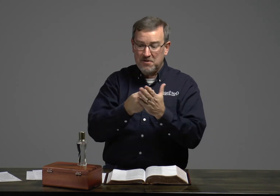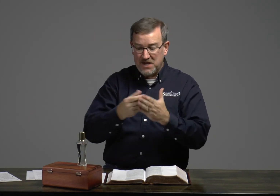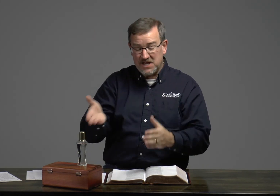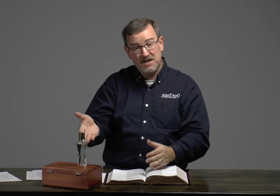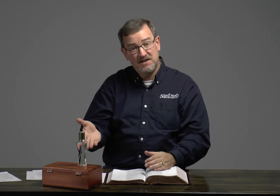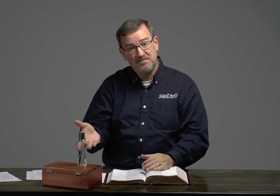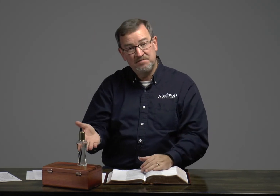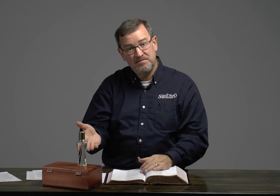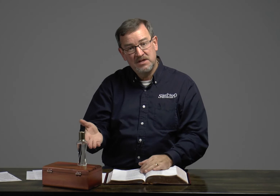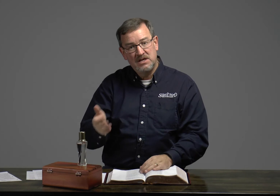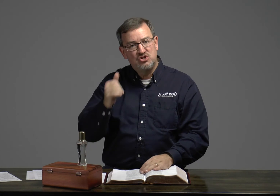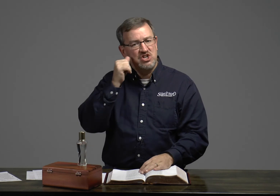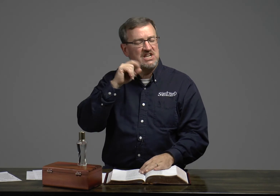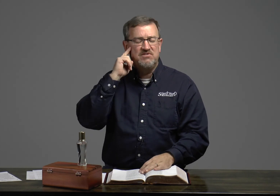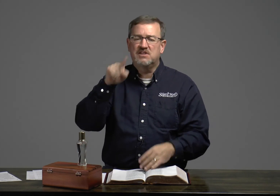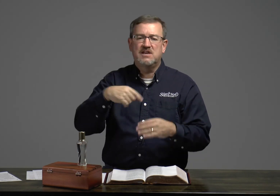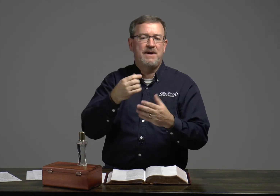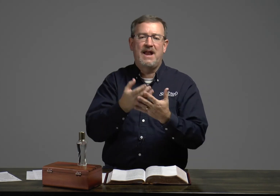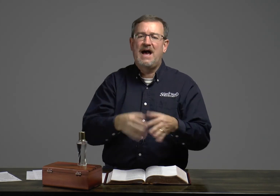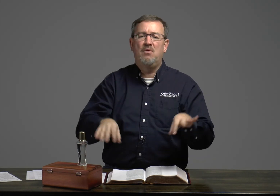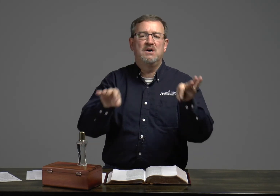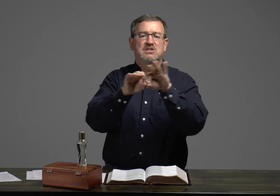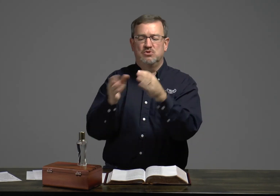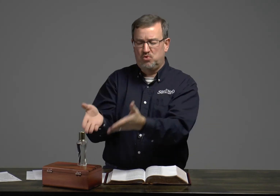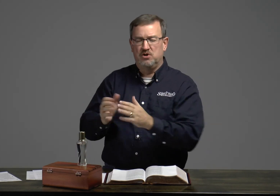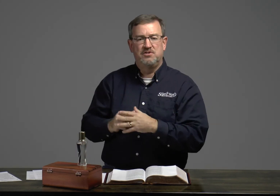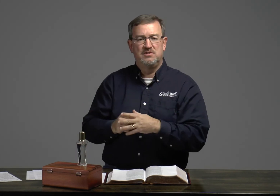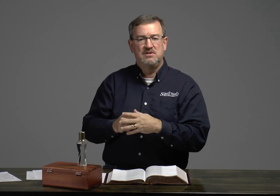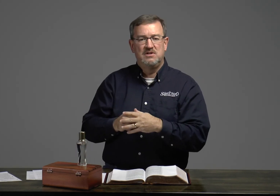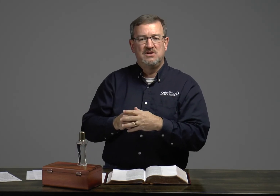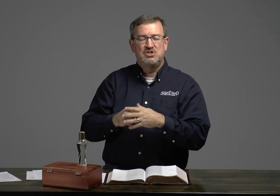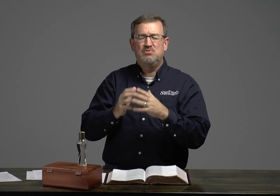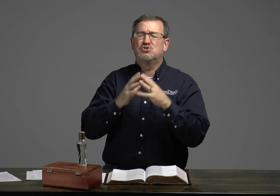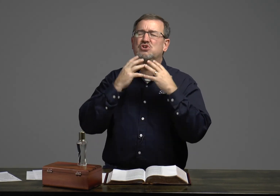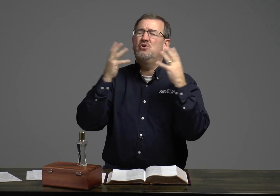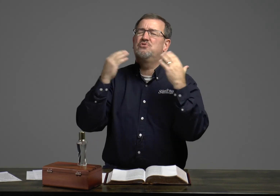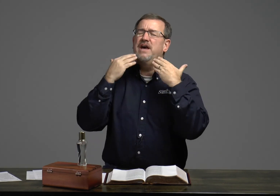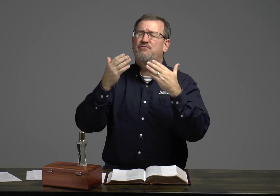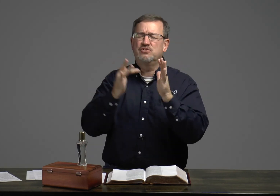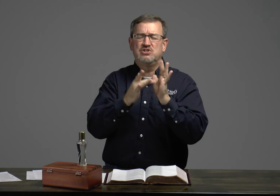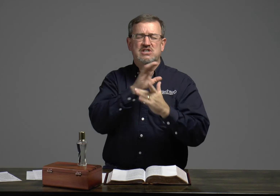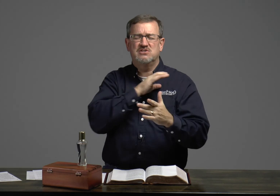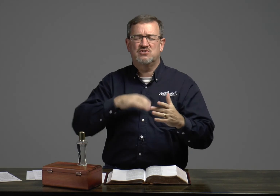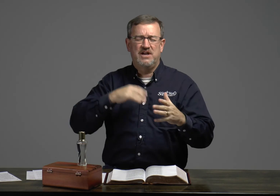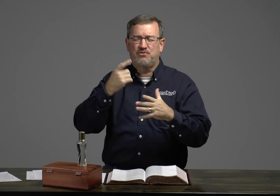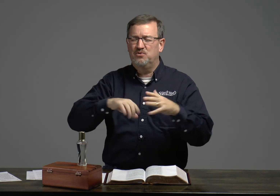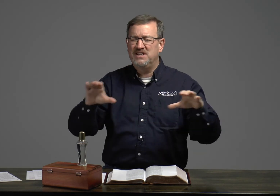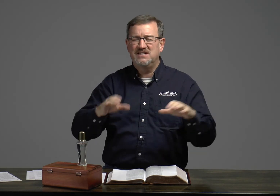money. She didn't even think about how much it was worth. She was so thankful to Jesus Christ for what he had done